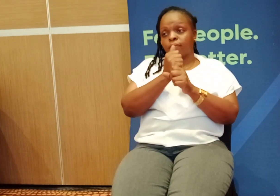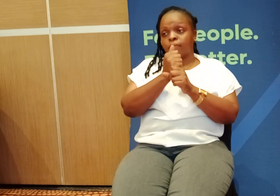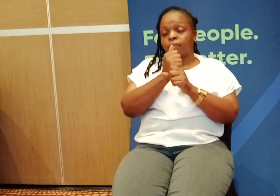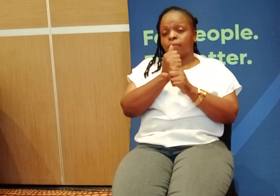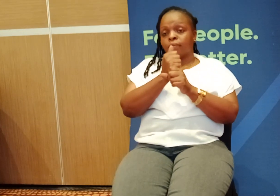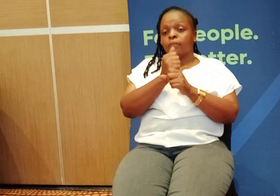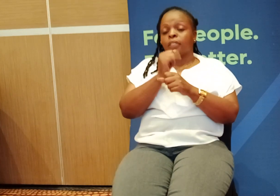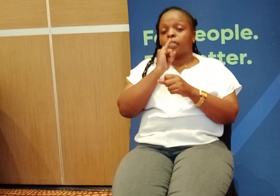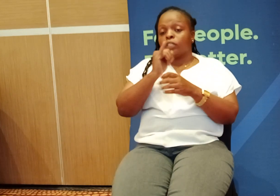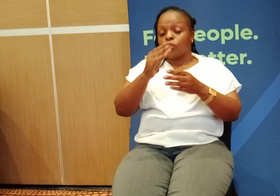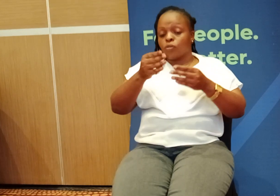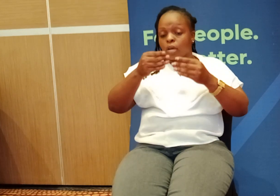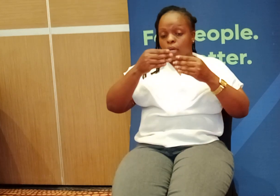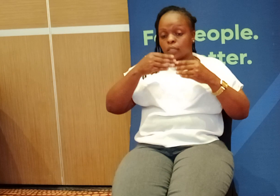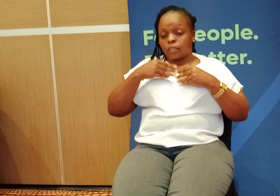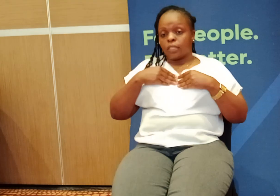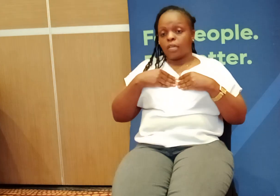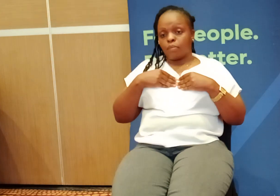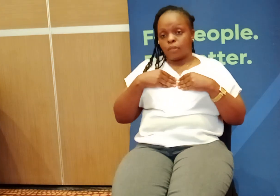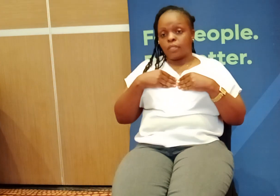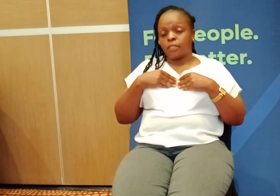is to accept a binding offer